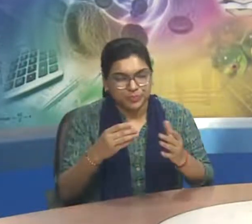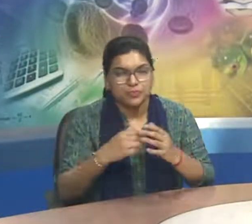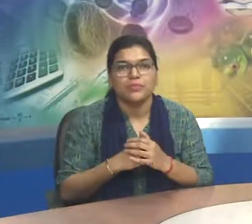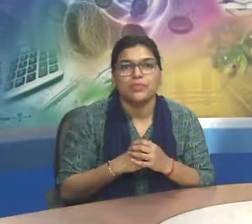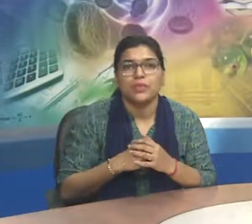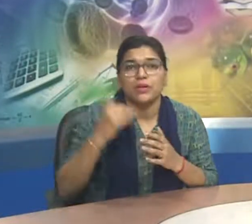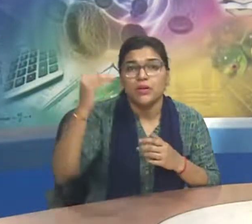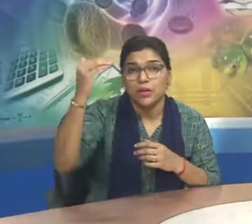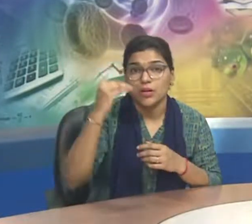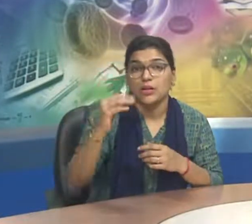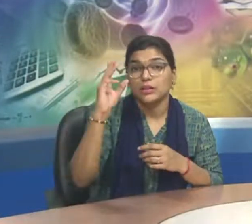water resources.